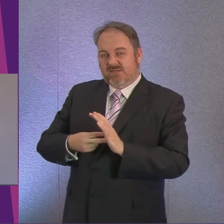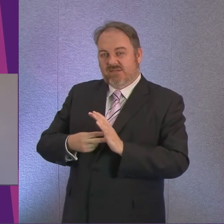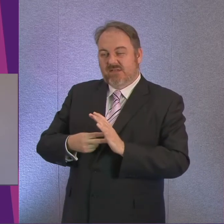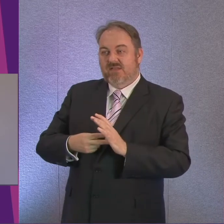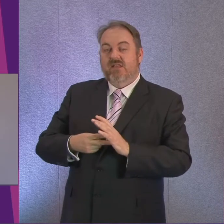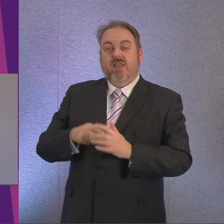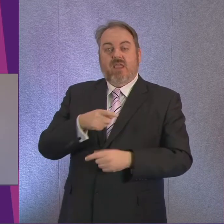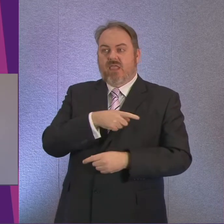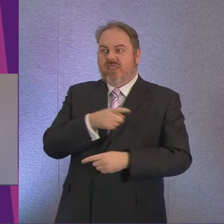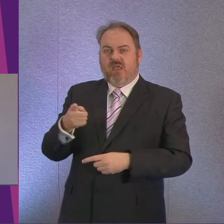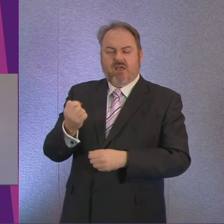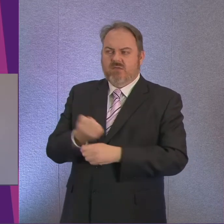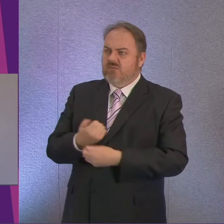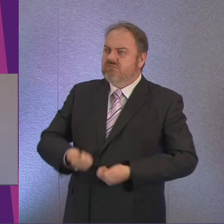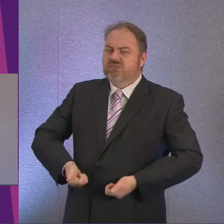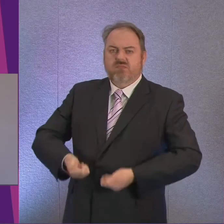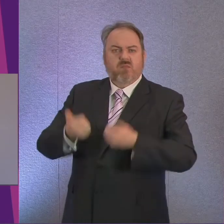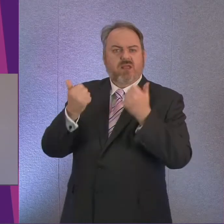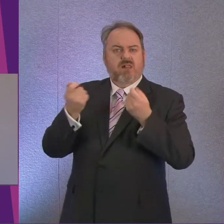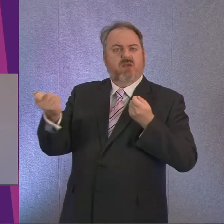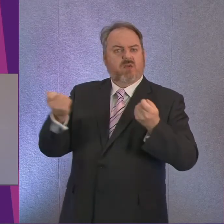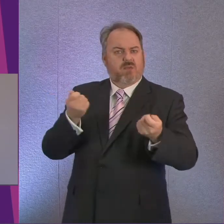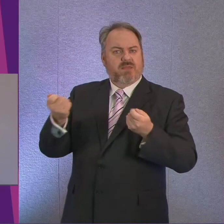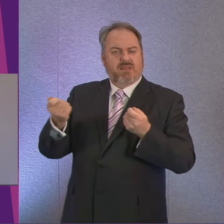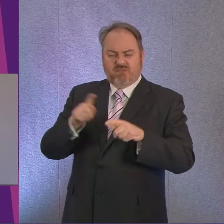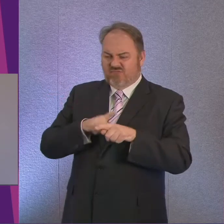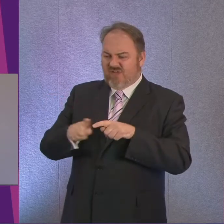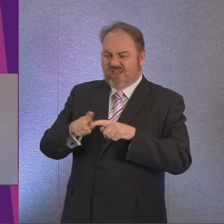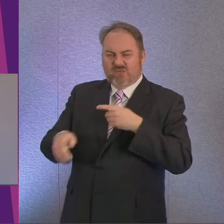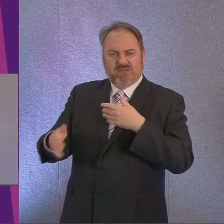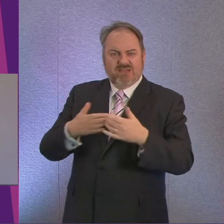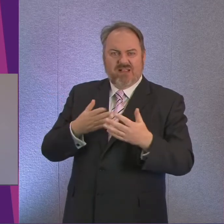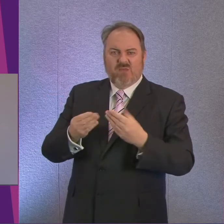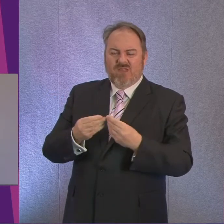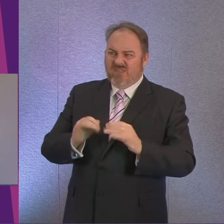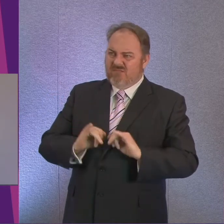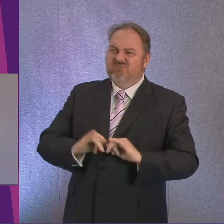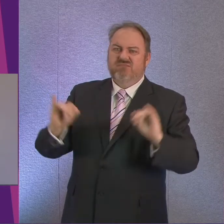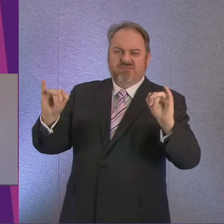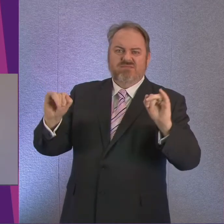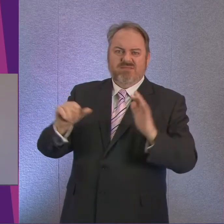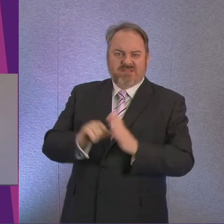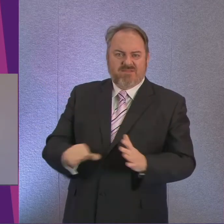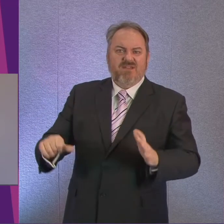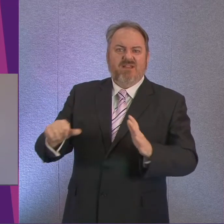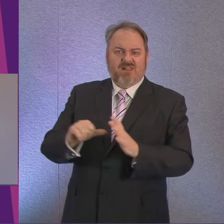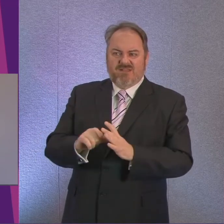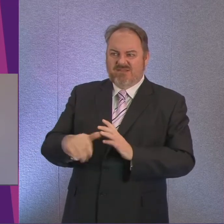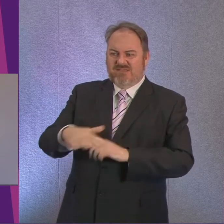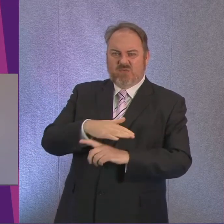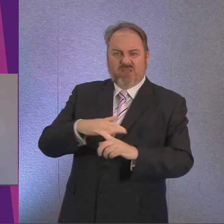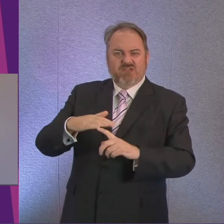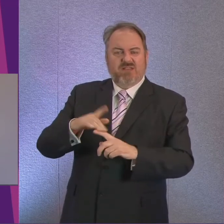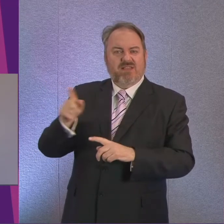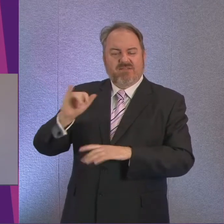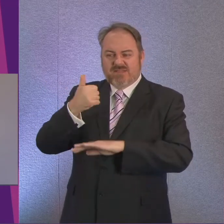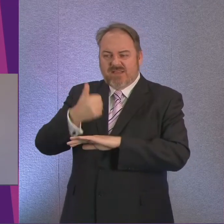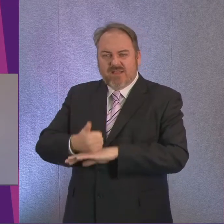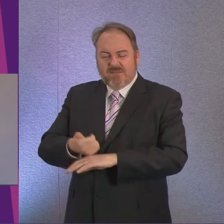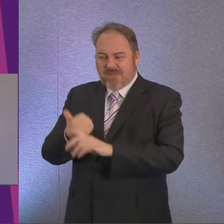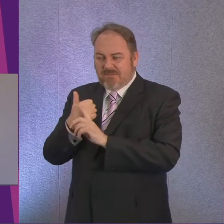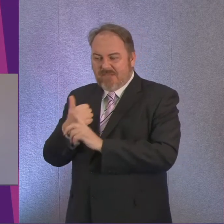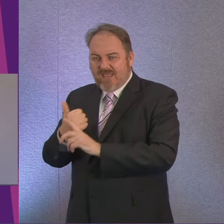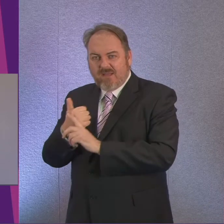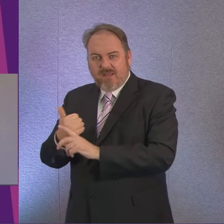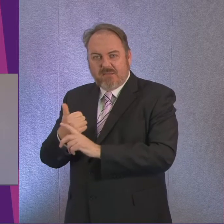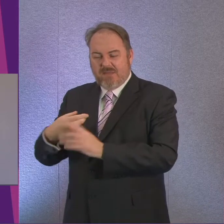grand job just now trying to get to grips with what is a very serious situation. They are putting in place contingency plans and they're prepared